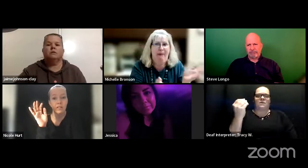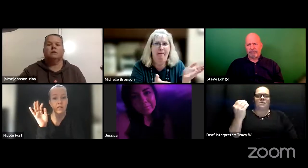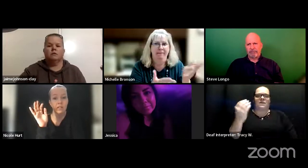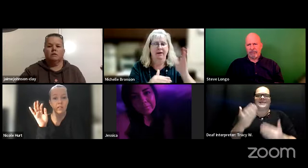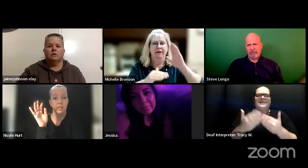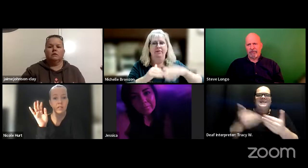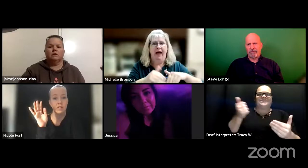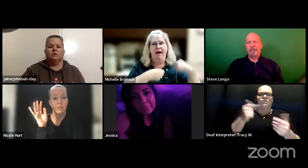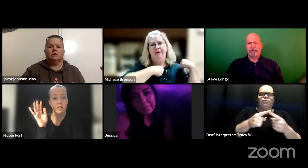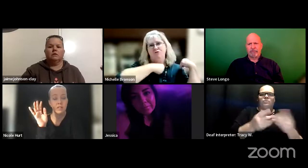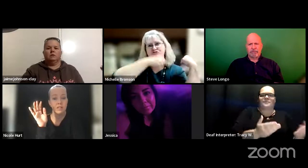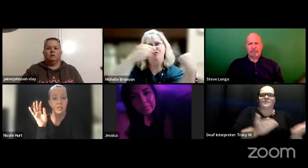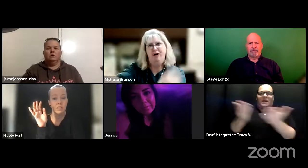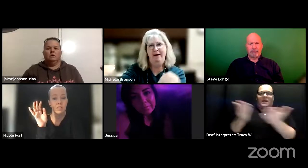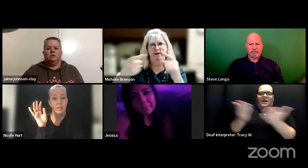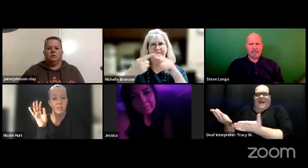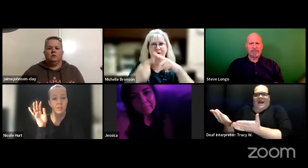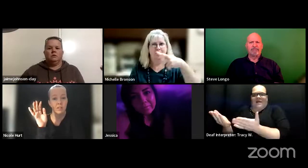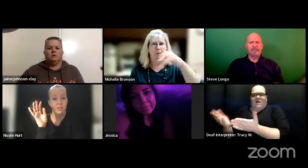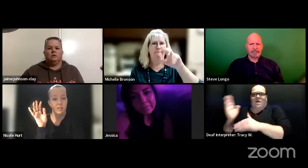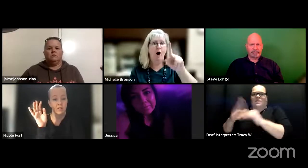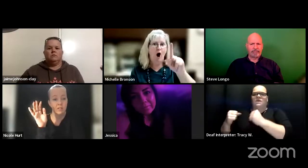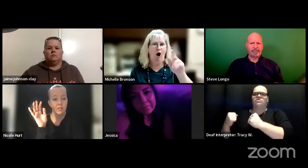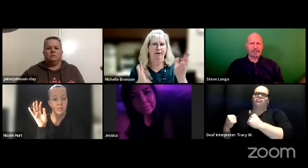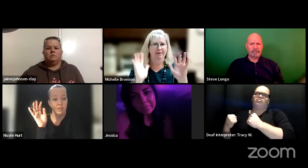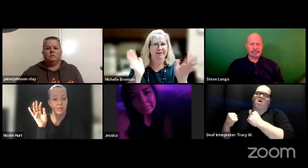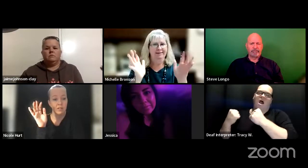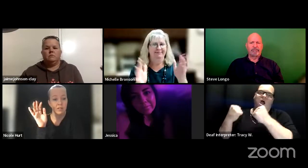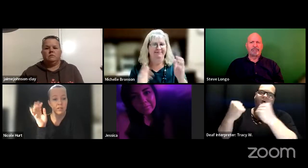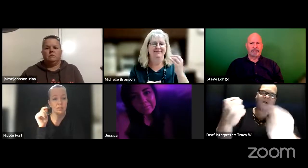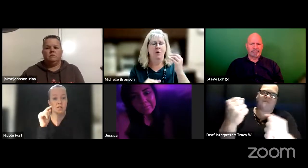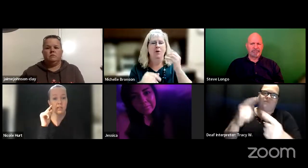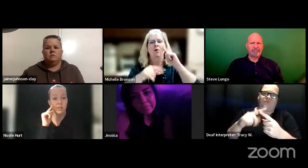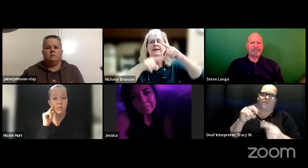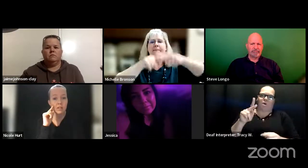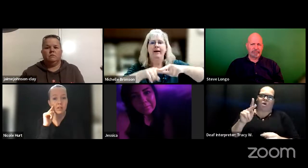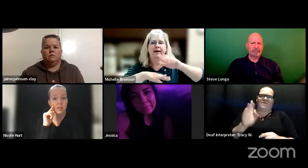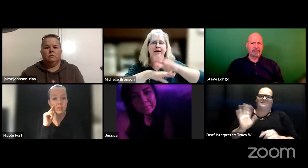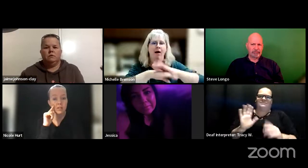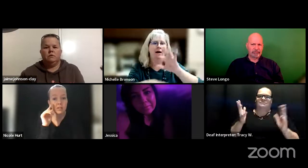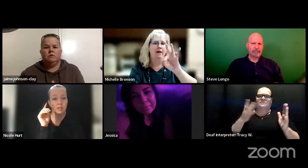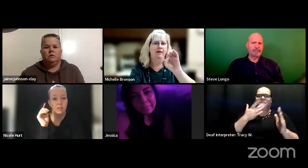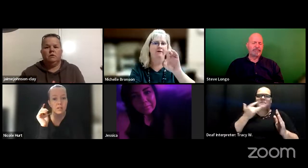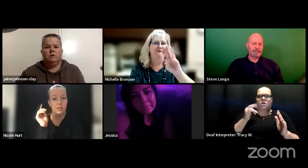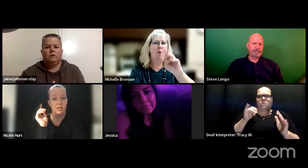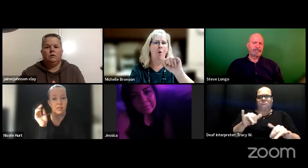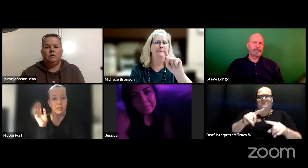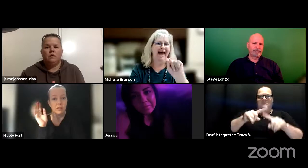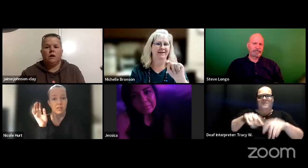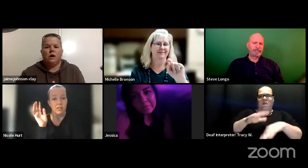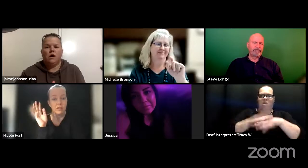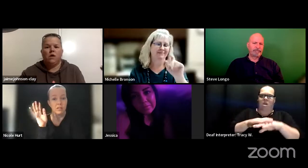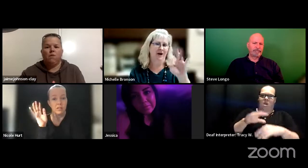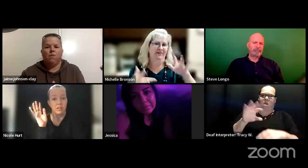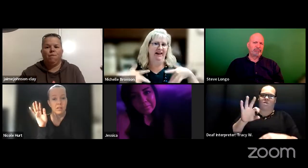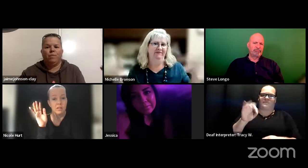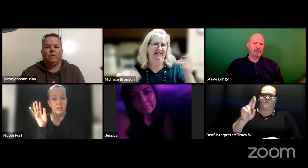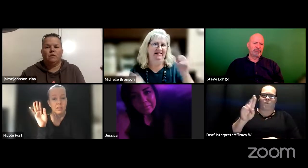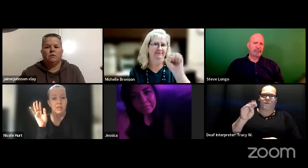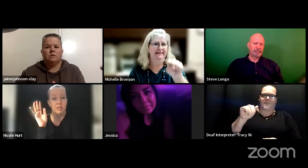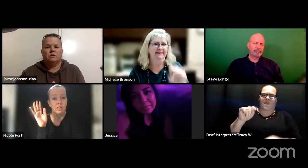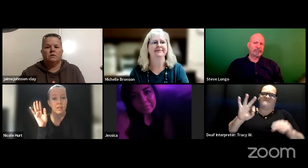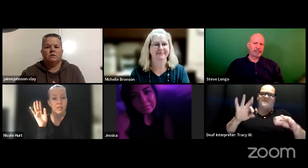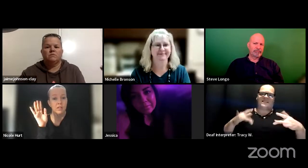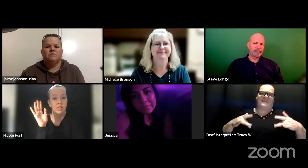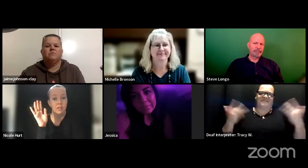can be inside, but it's much easier to set it up outside in the parking lot than it would be to transport it all to the